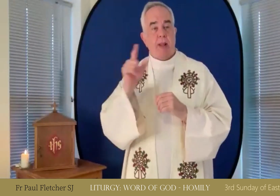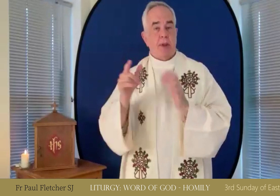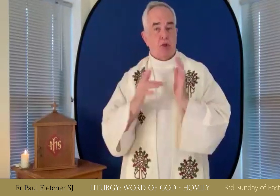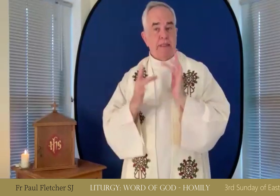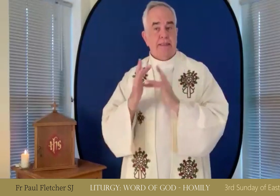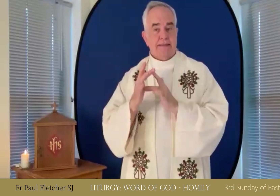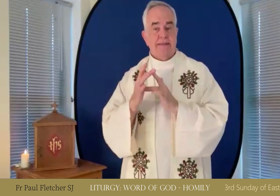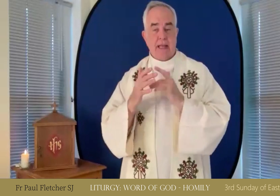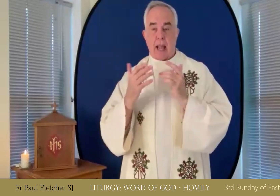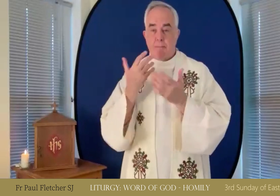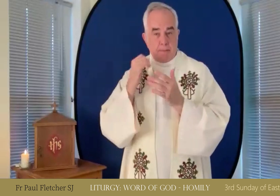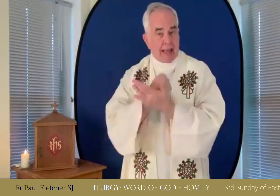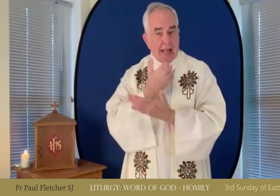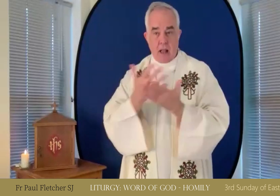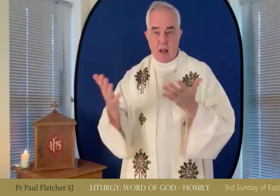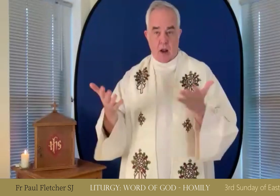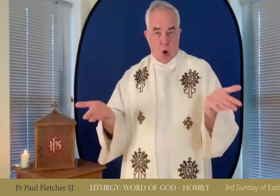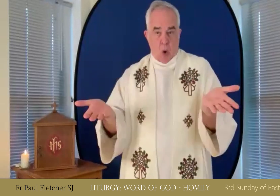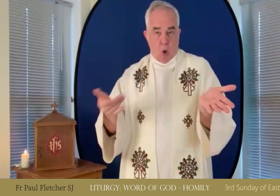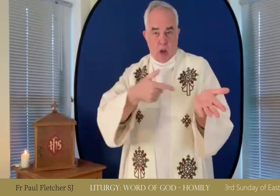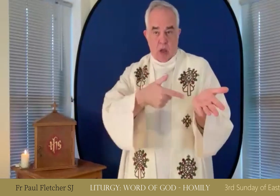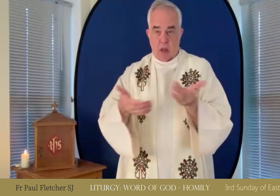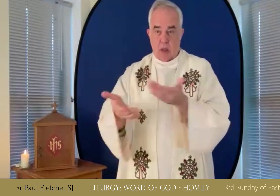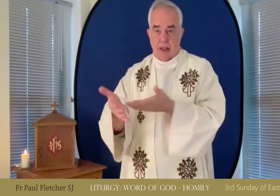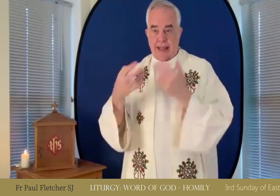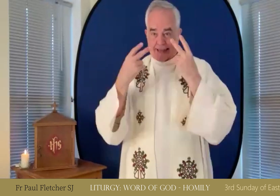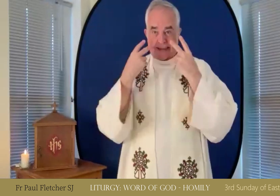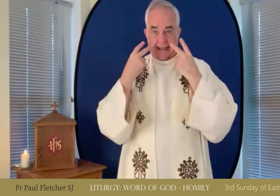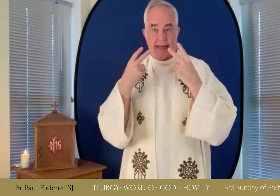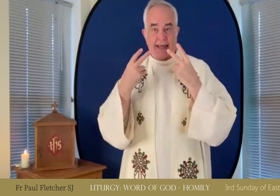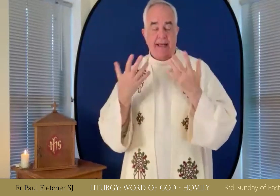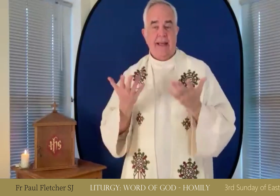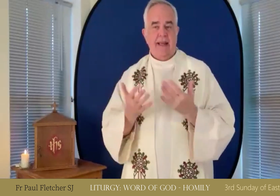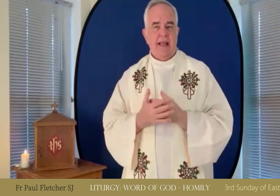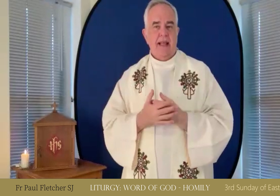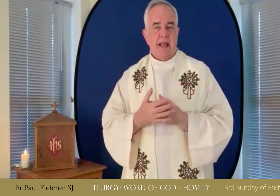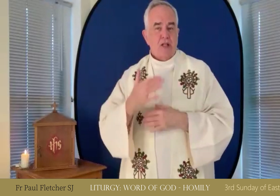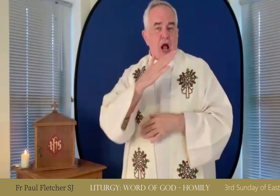But Jesus makes clear, look, see,